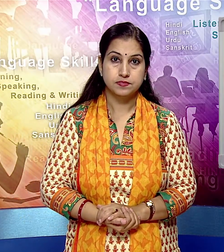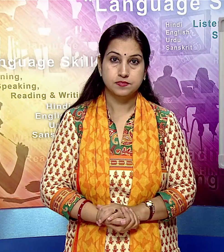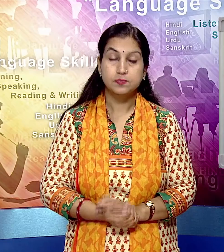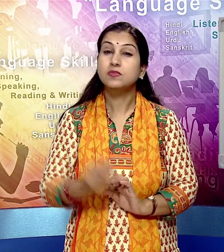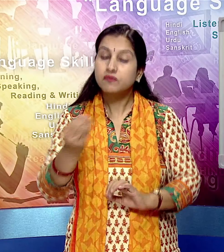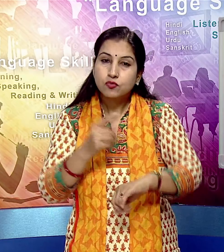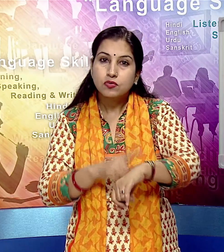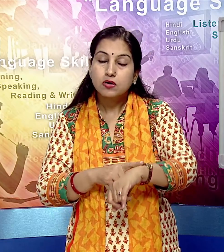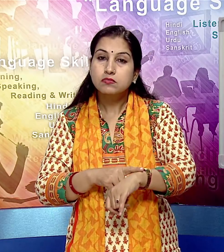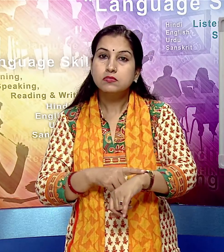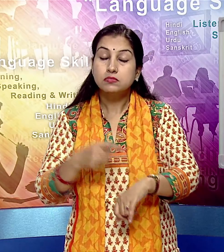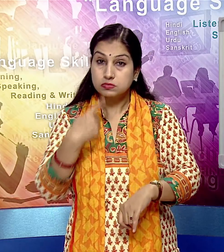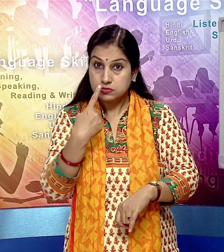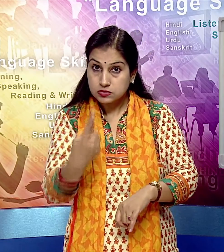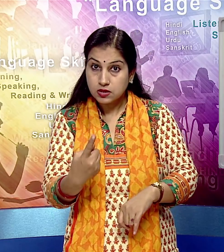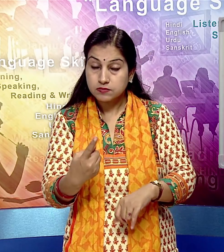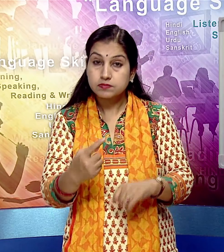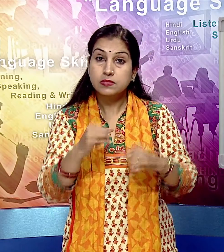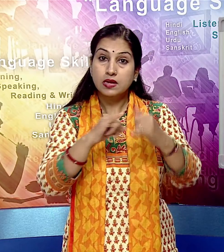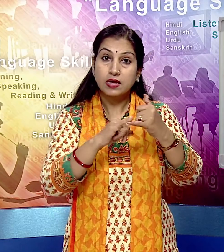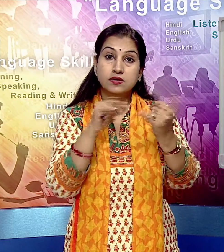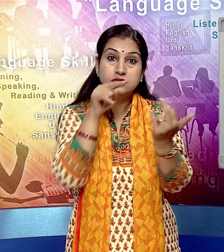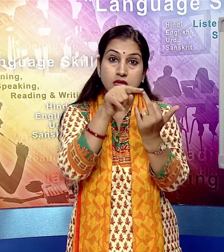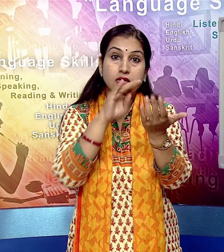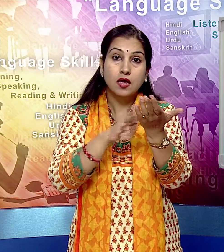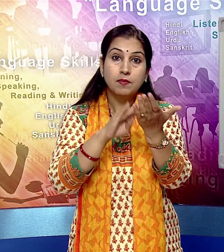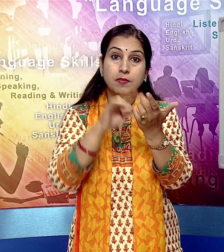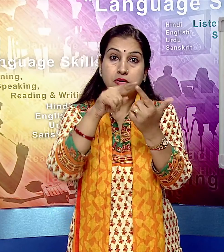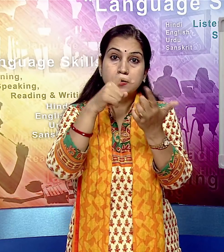Sometimes we also say simmering as stewing.